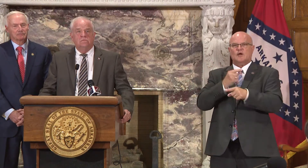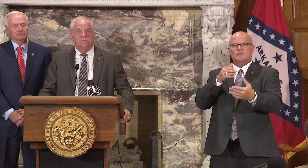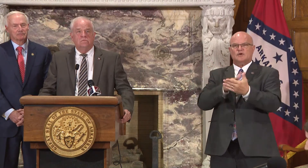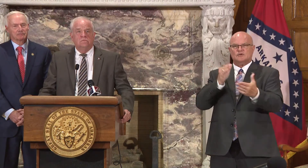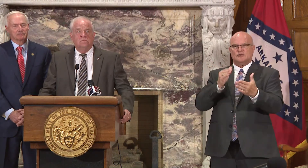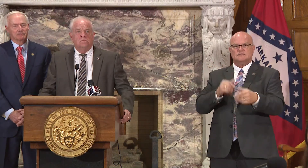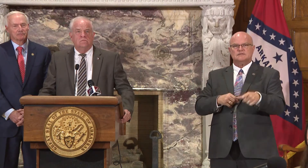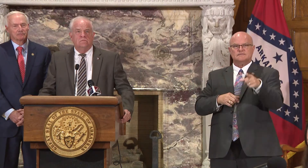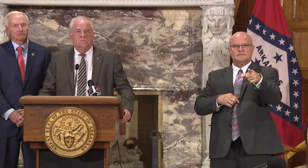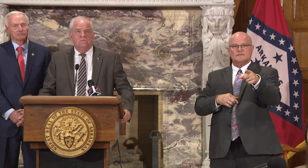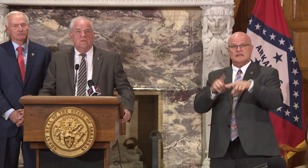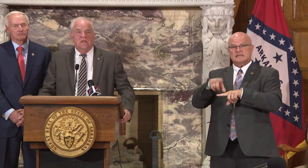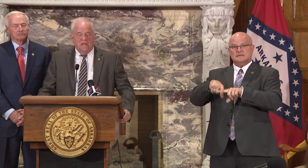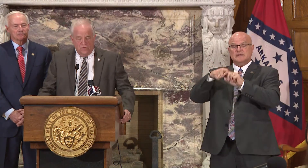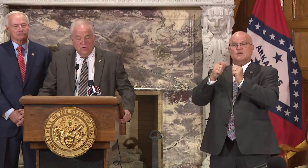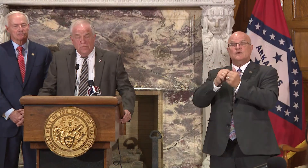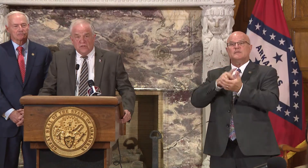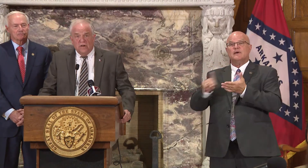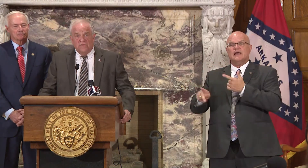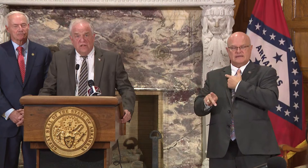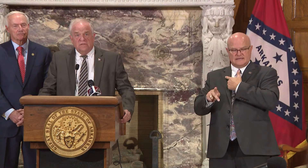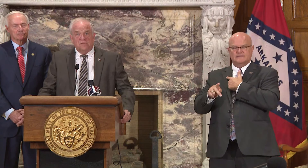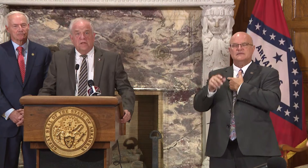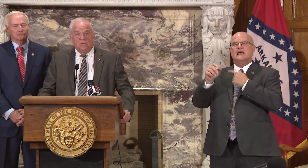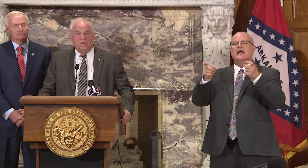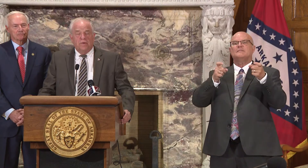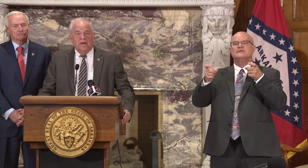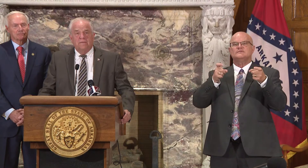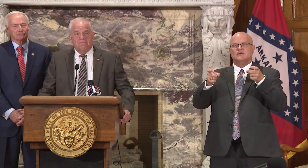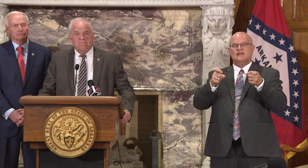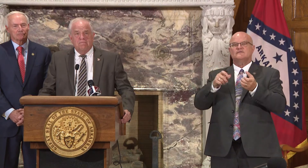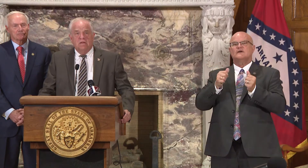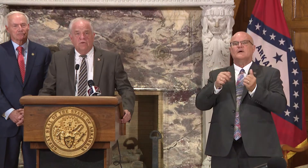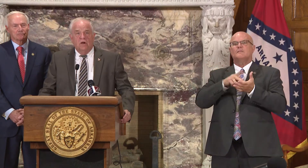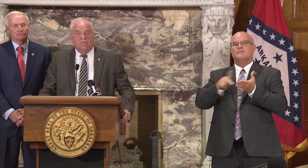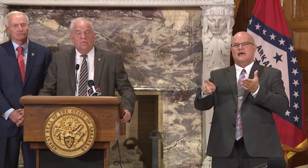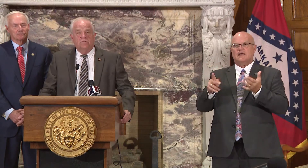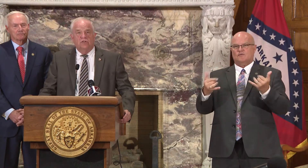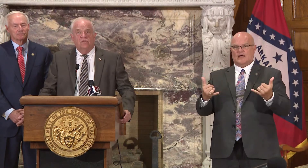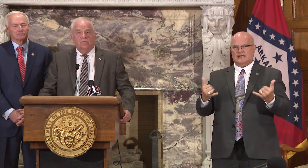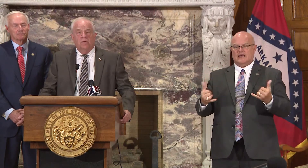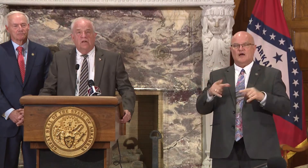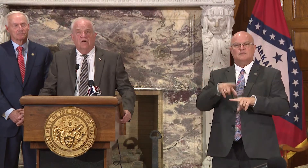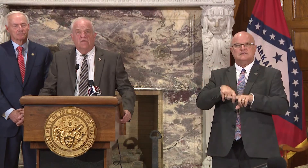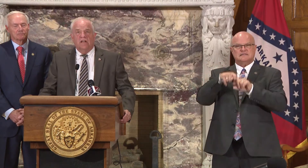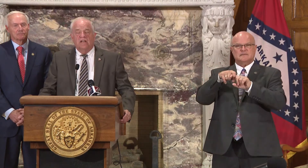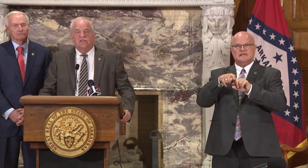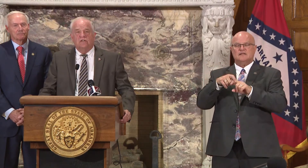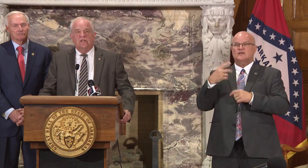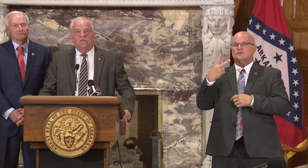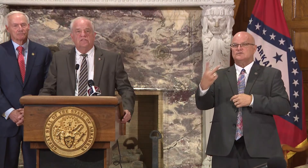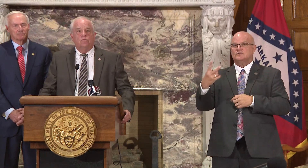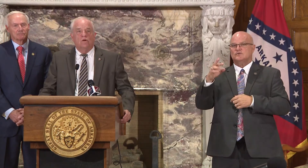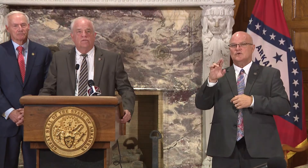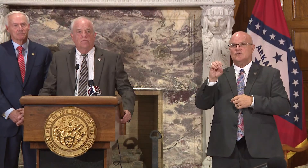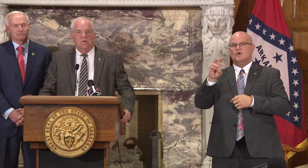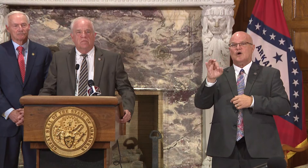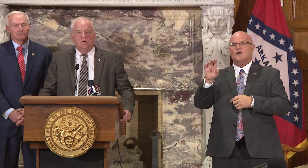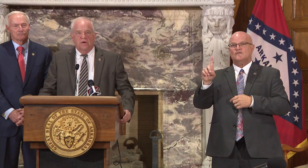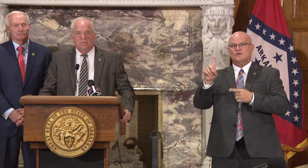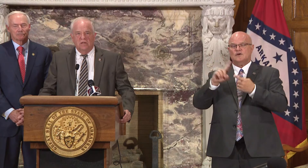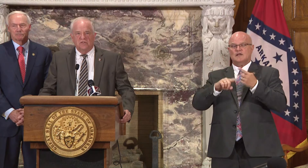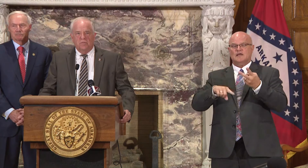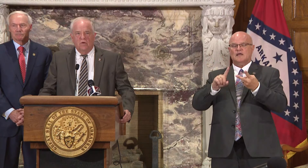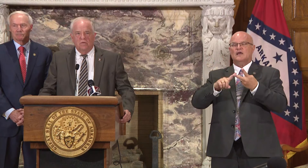So are they suspended with pay? If they're on administrative leave, suspended with pay. Thank For 2 from Crawford County Sheriff's Office and 1